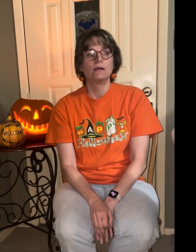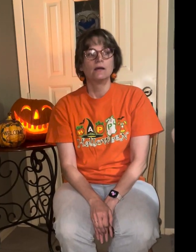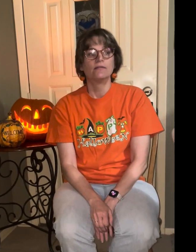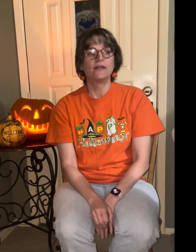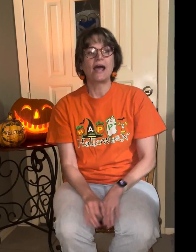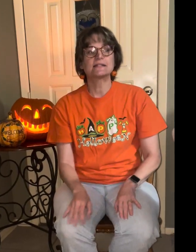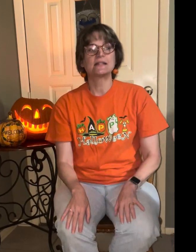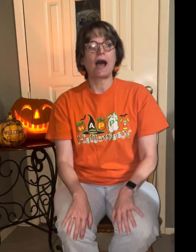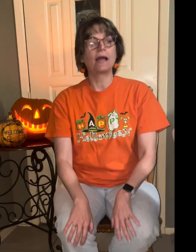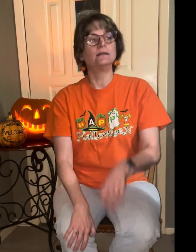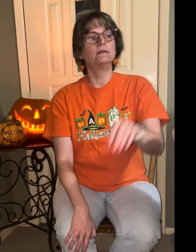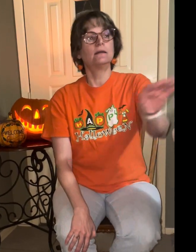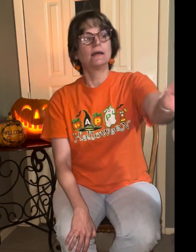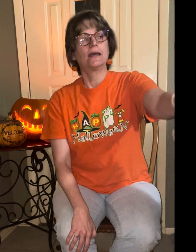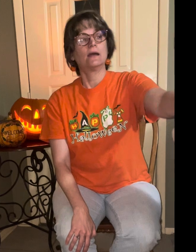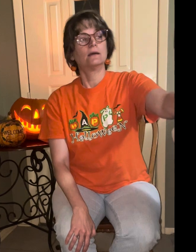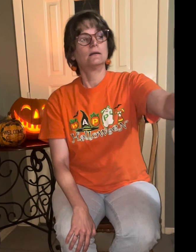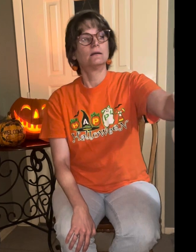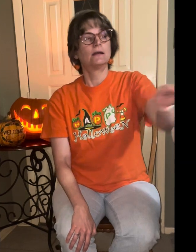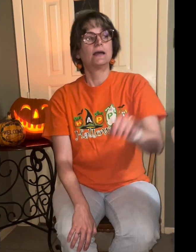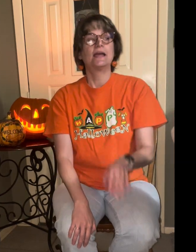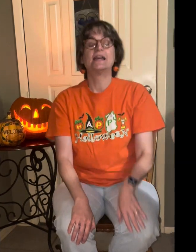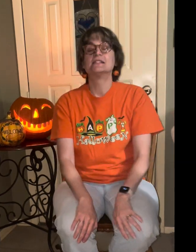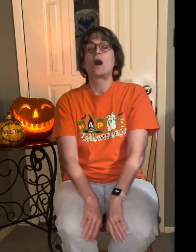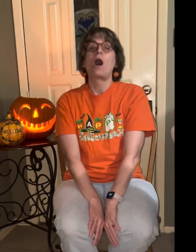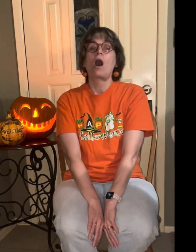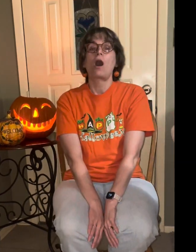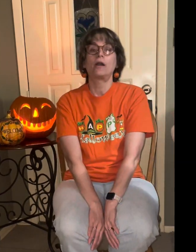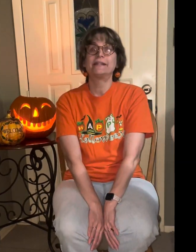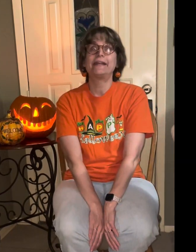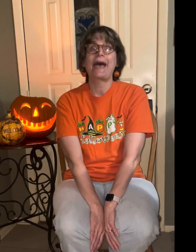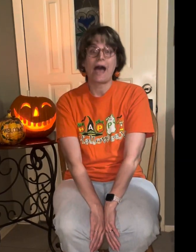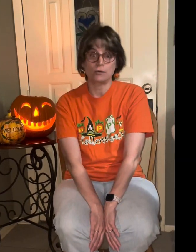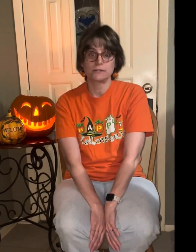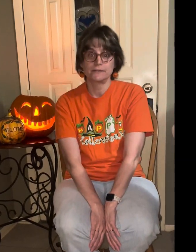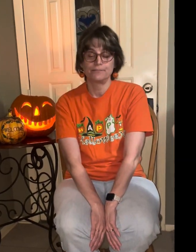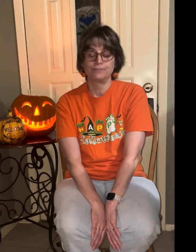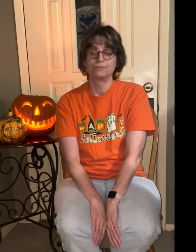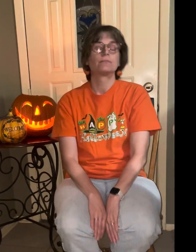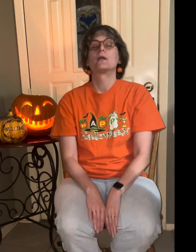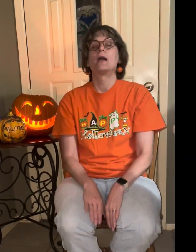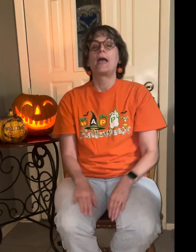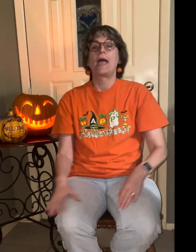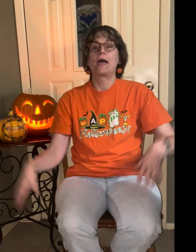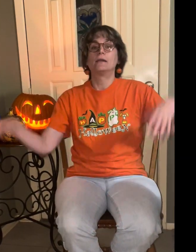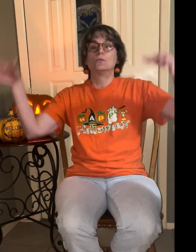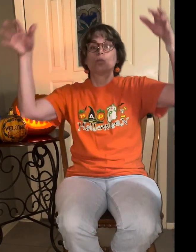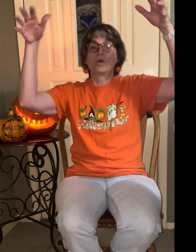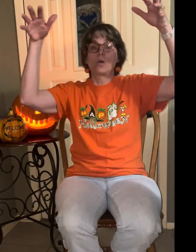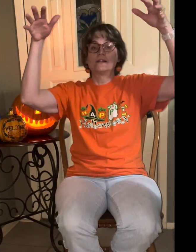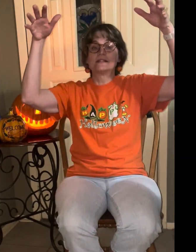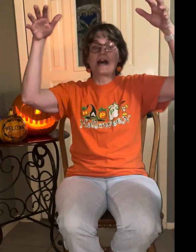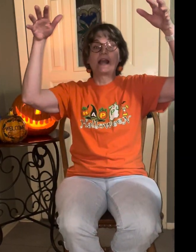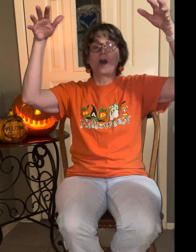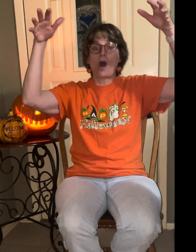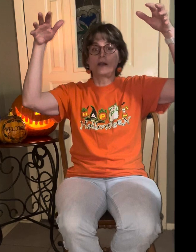The next sign is haunted house. And we're going to sign